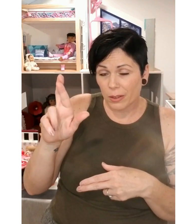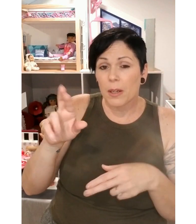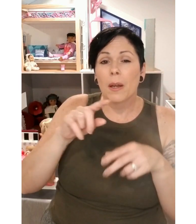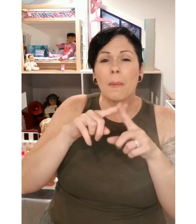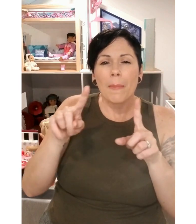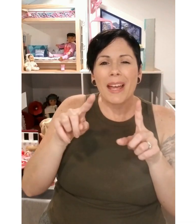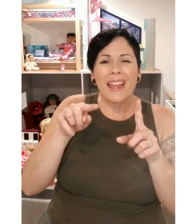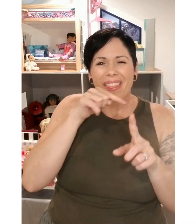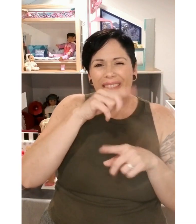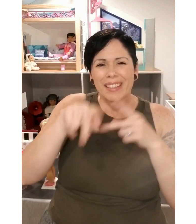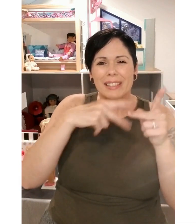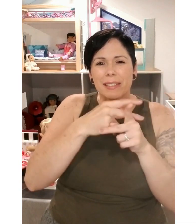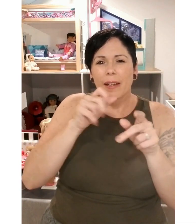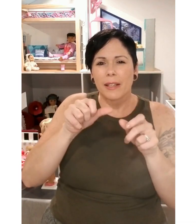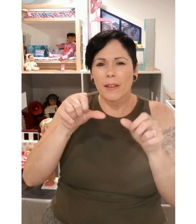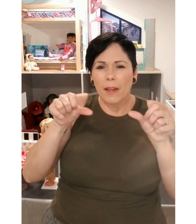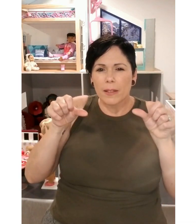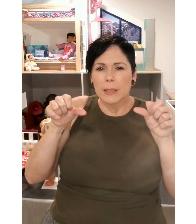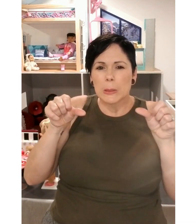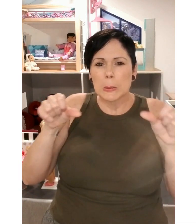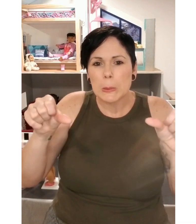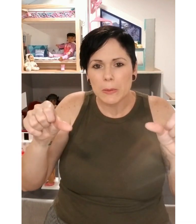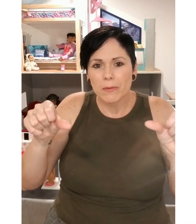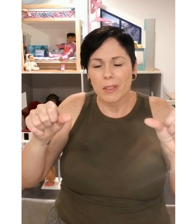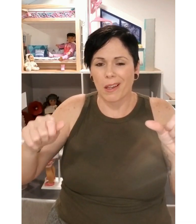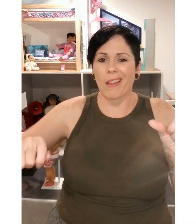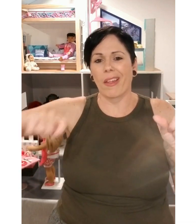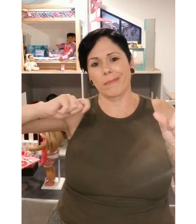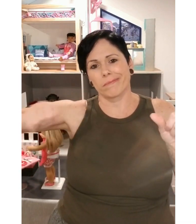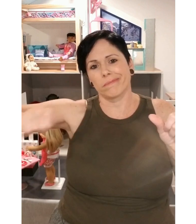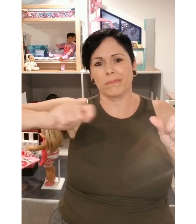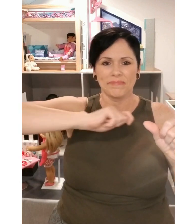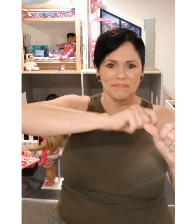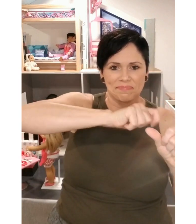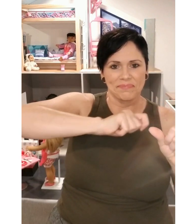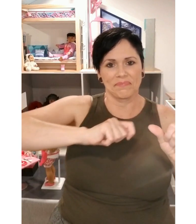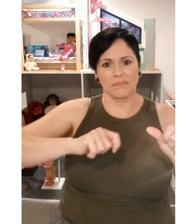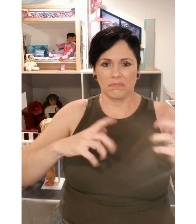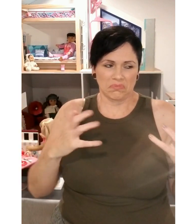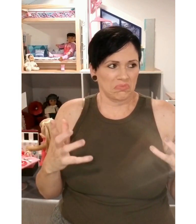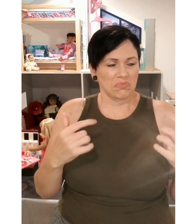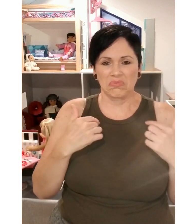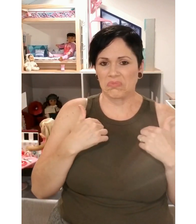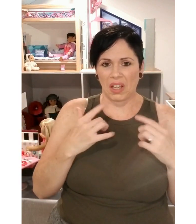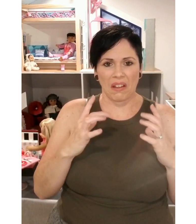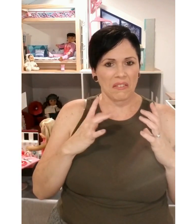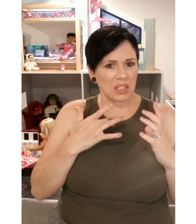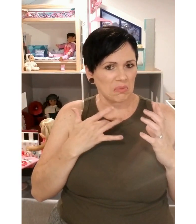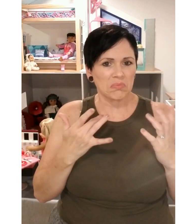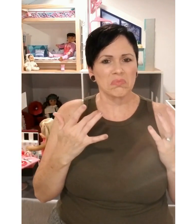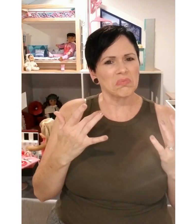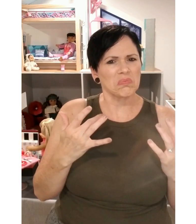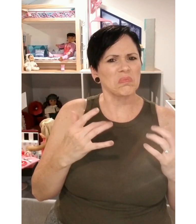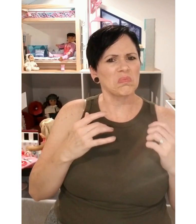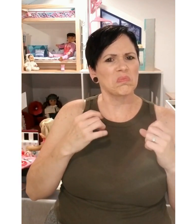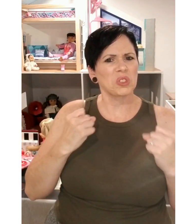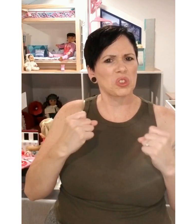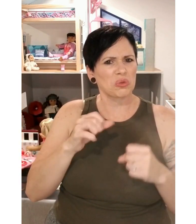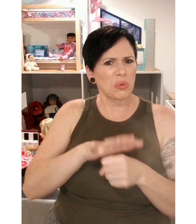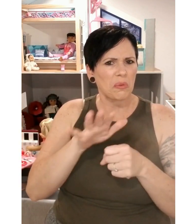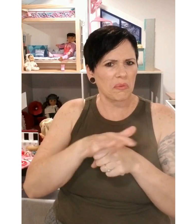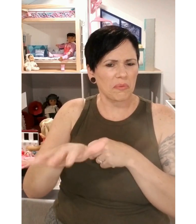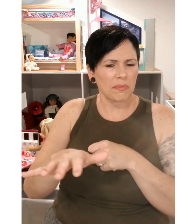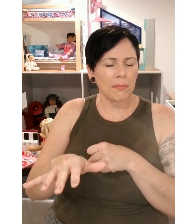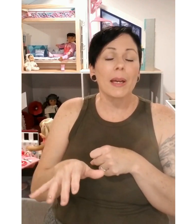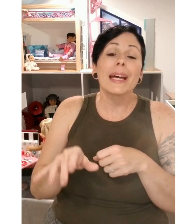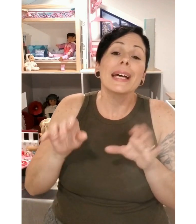can just push these right into the wood and then hammer it the rest of the way. I did that and felt confident that it was going to be sturdy and stable